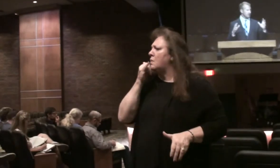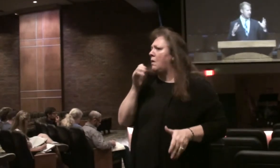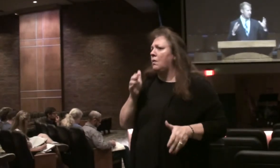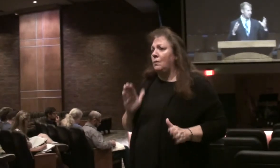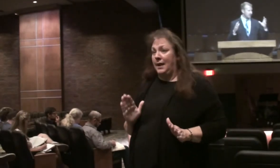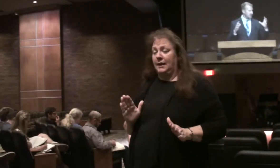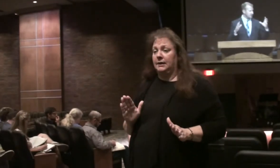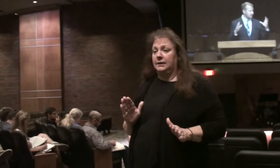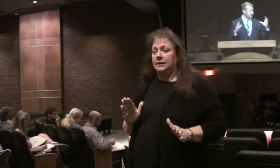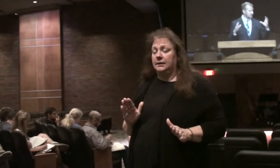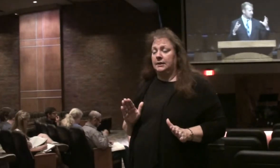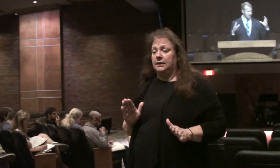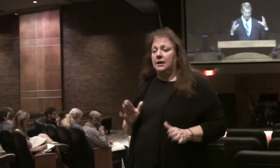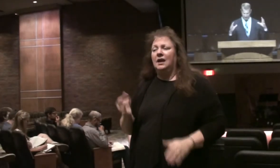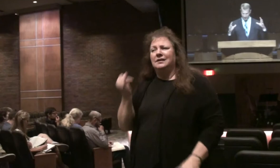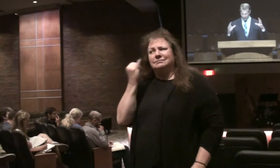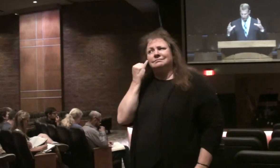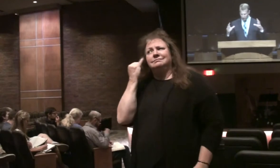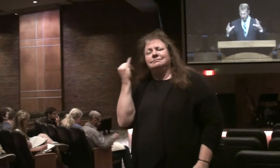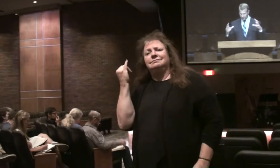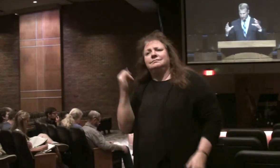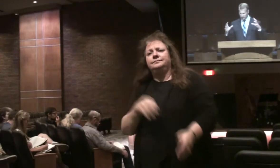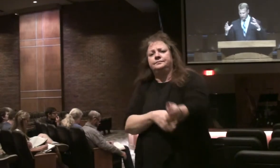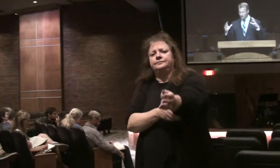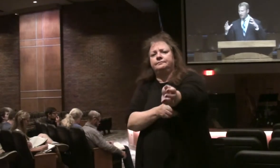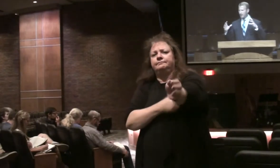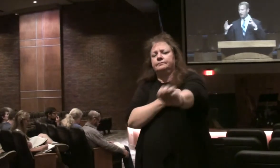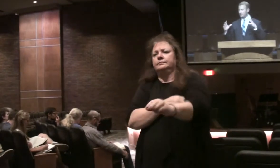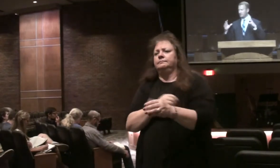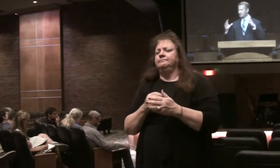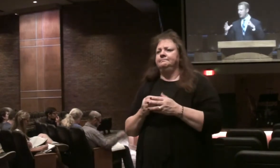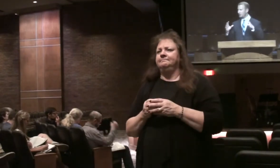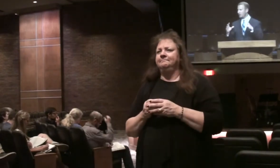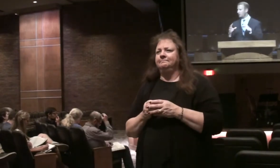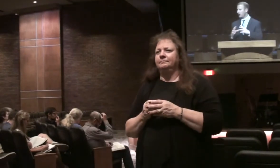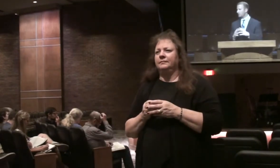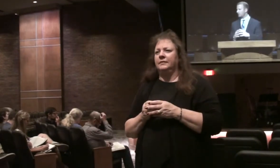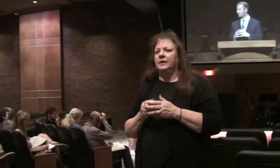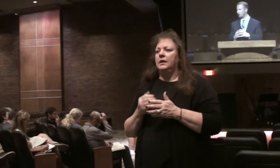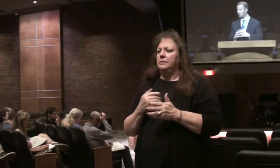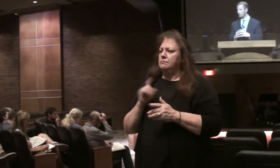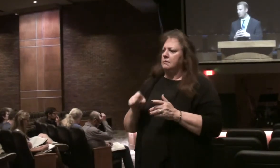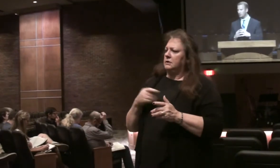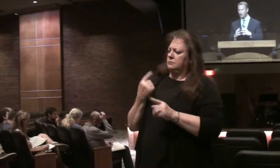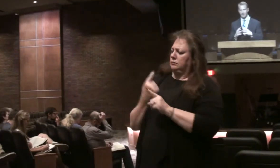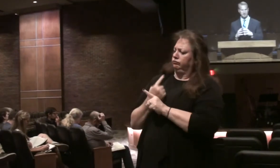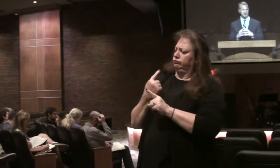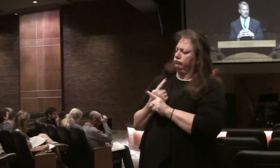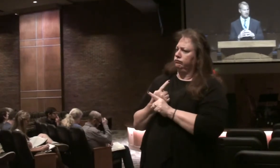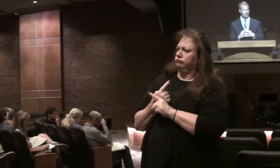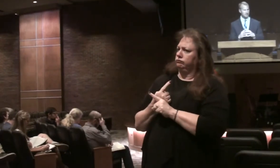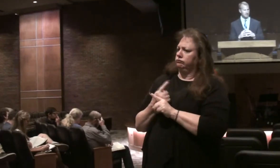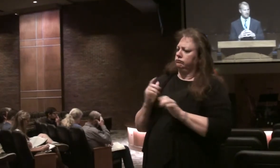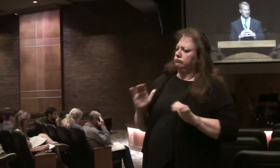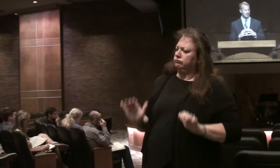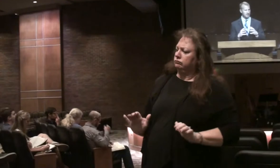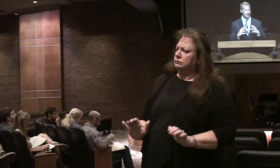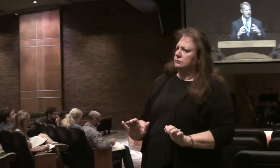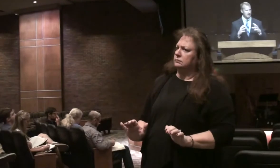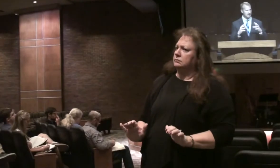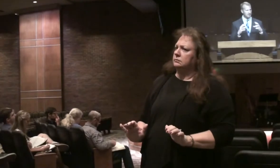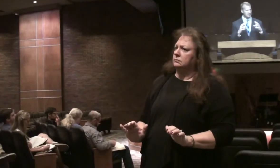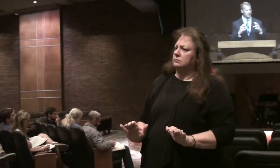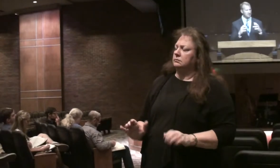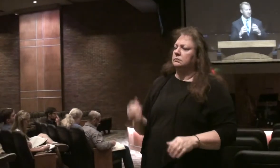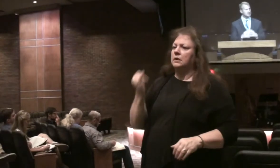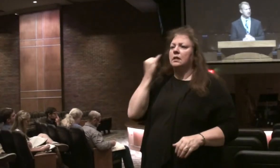here. The idea here is that the idea of the word is it's not without proper form, proper shape. The